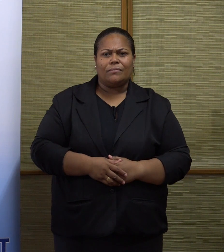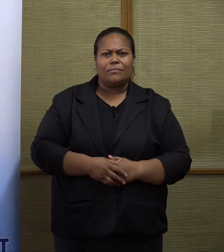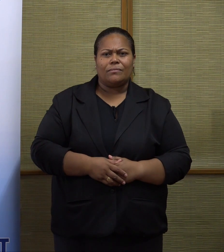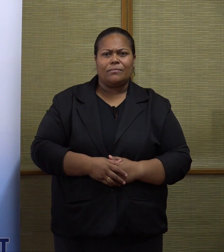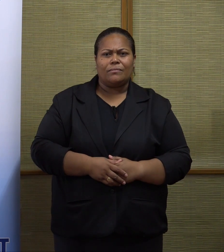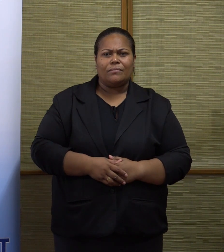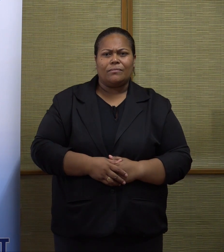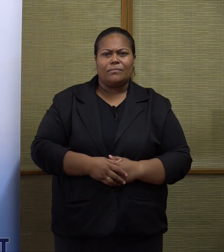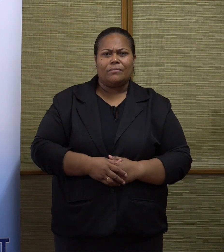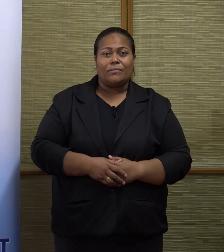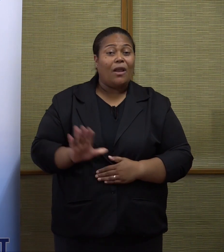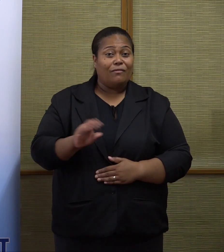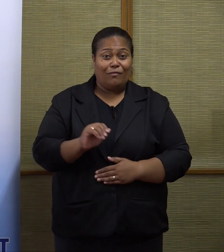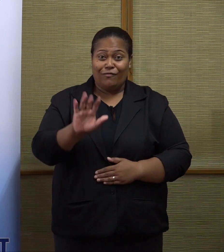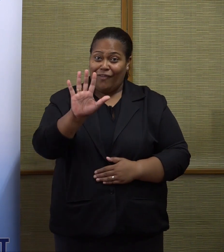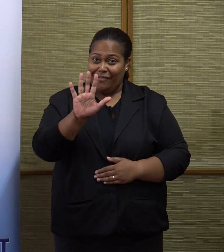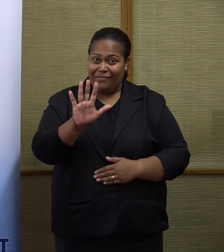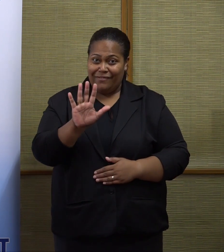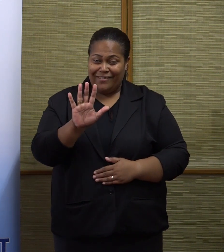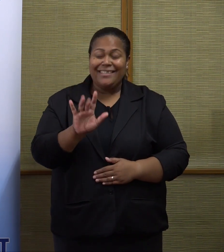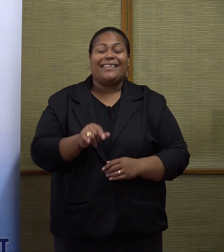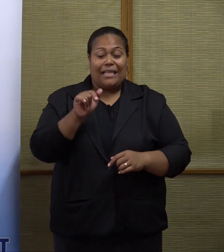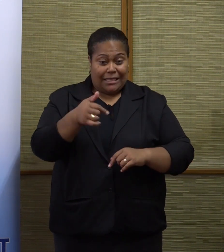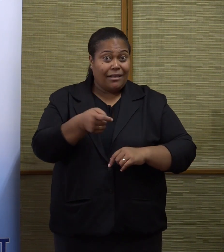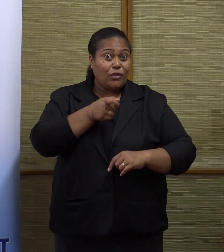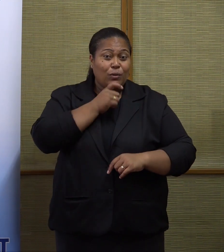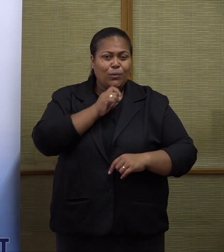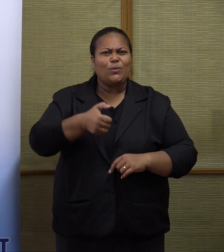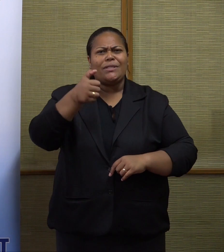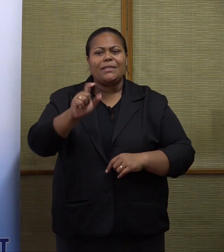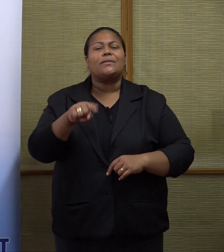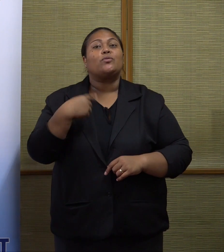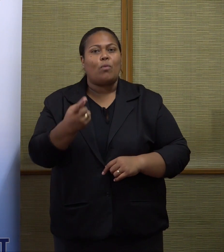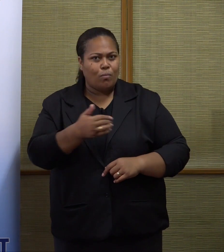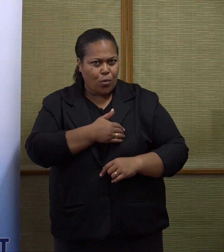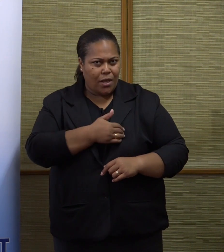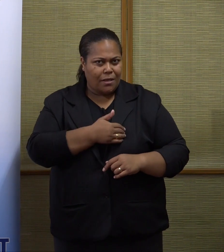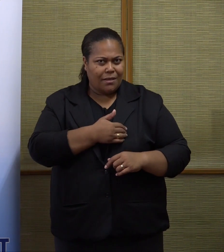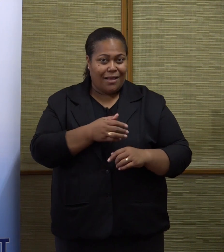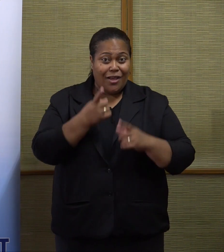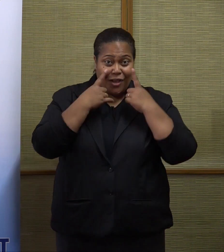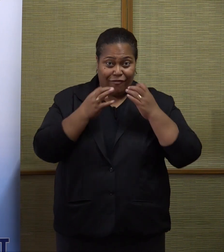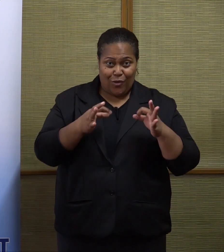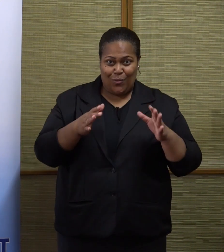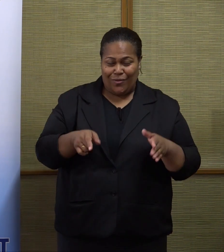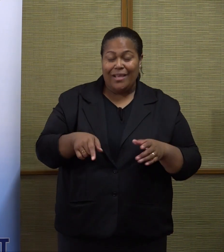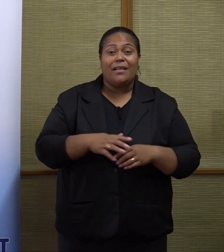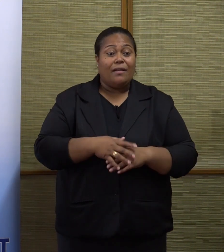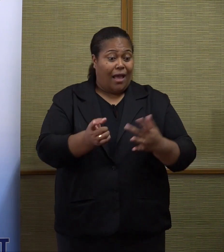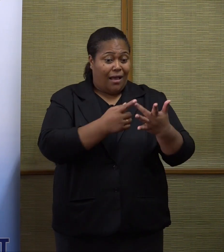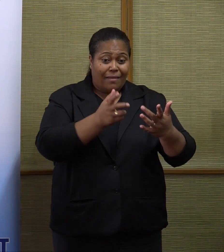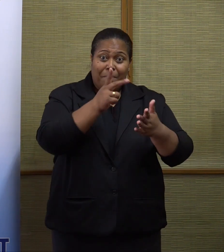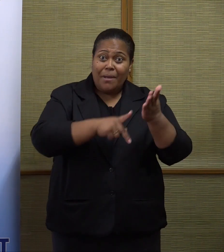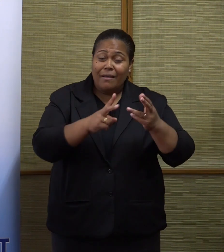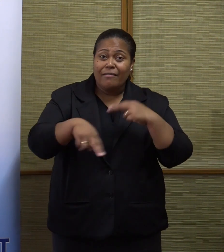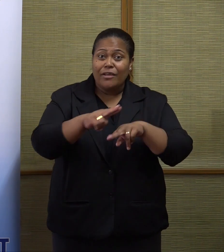From 5 p.m. to 6 a.m. tomorrow morning, my apologies. And for the rest of Fiji will be from 8 p.m. to